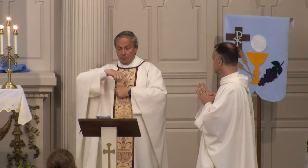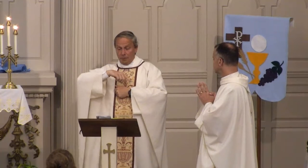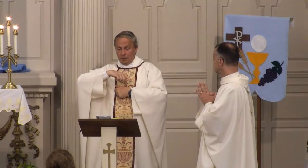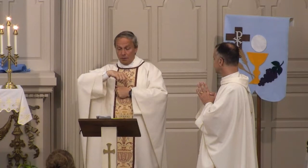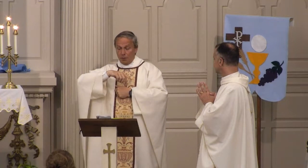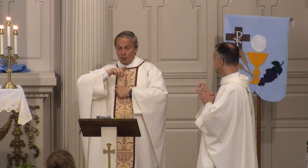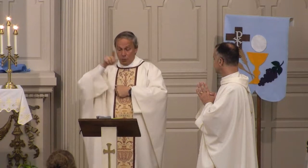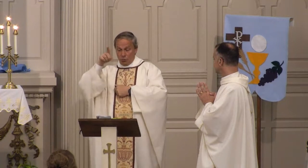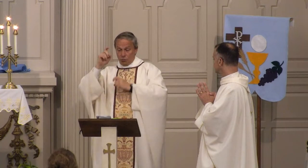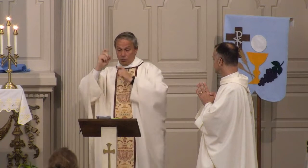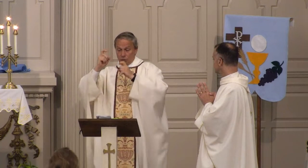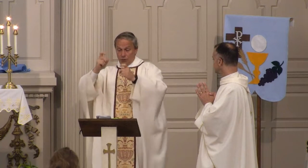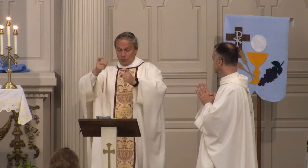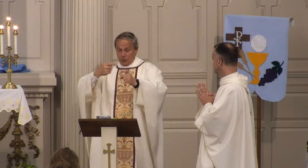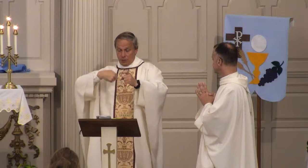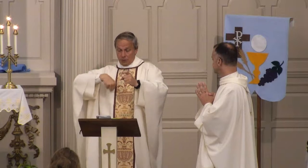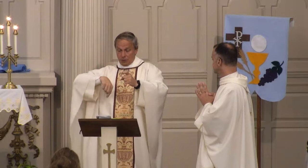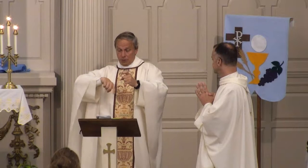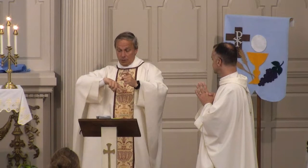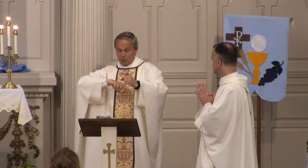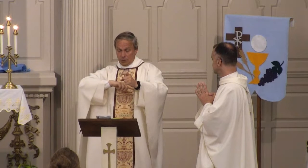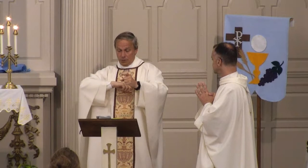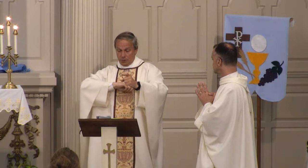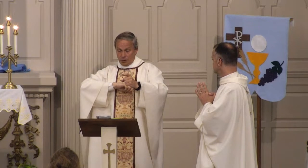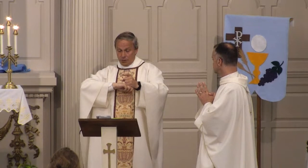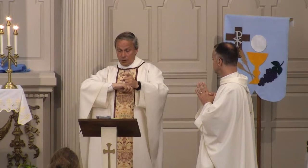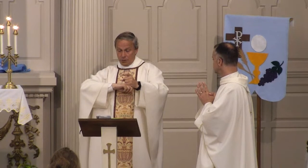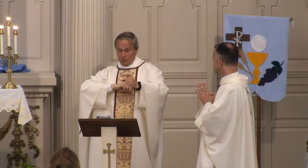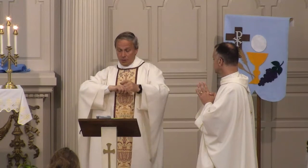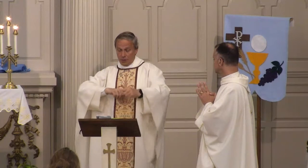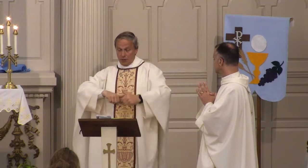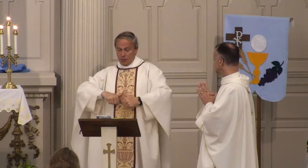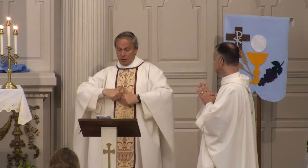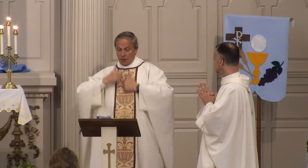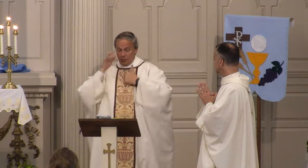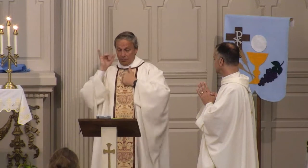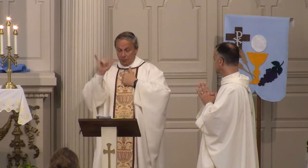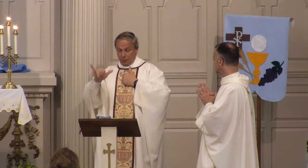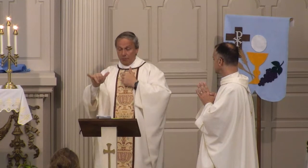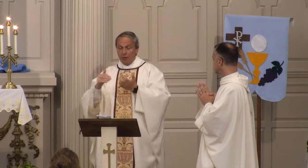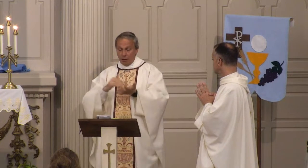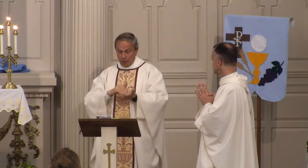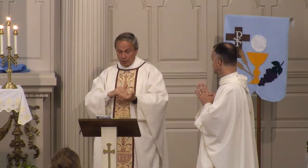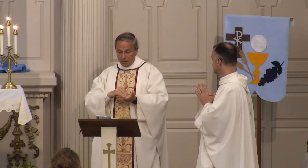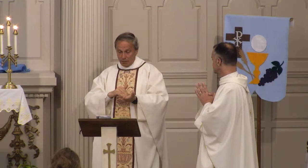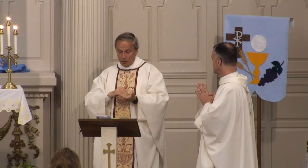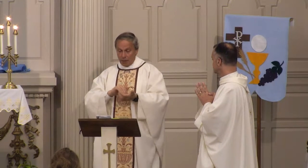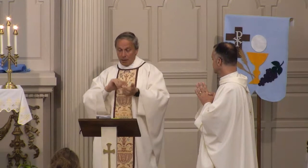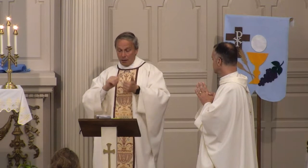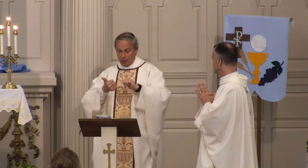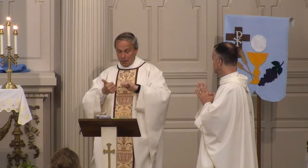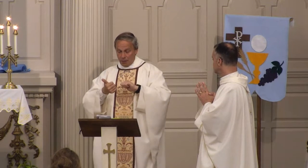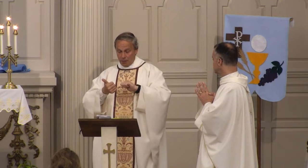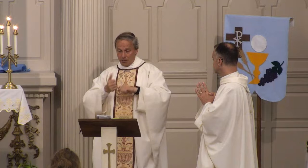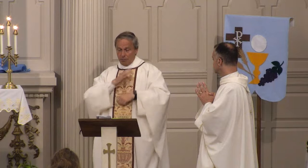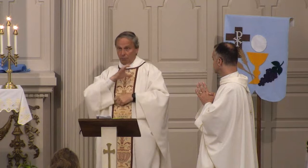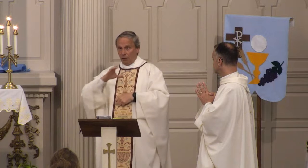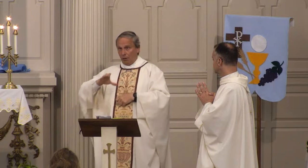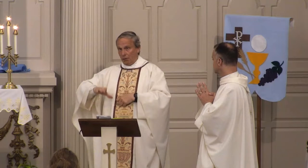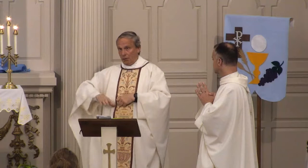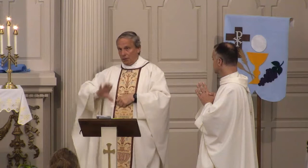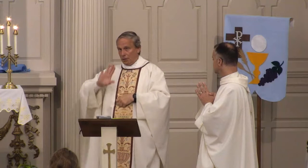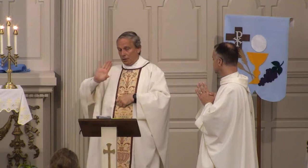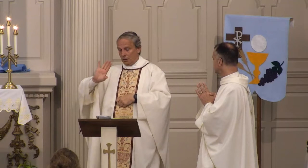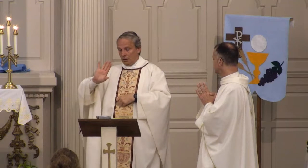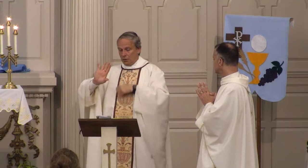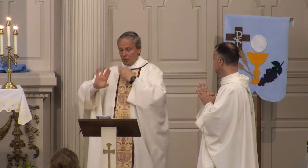Almighty, ever-living God, who restore us to eternal life in the